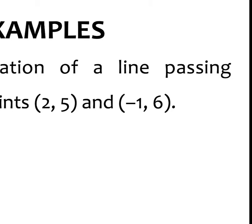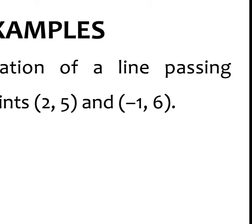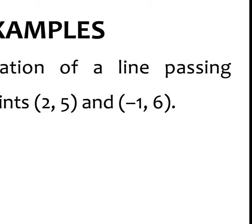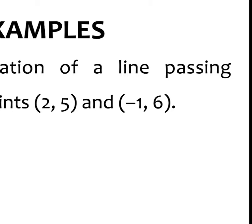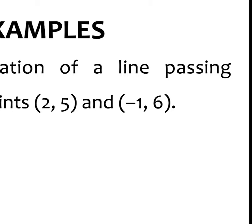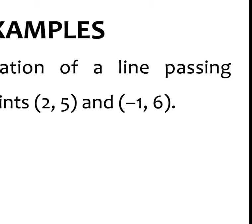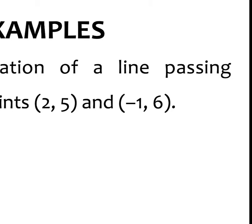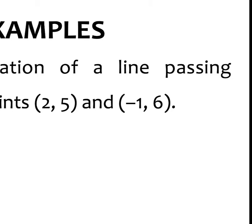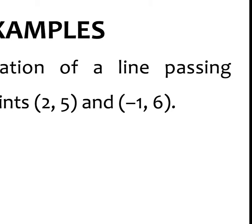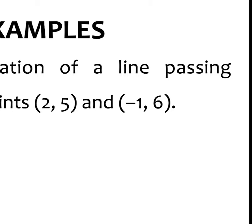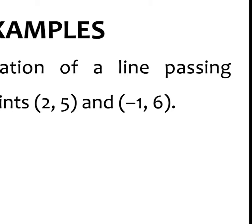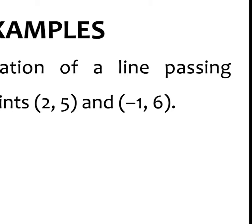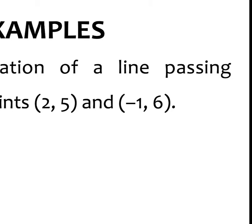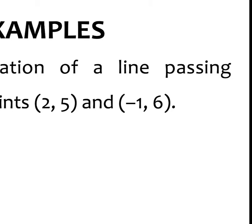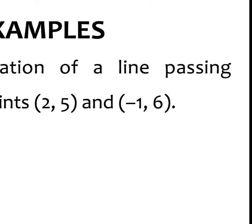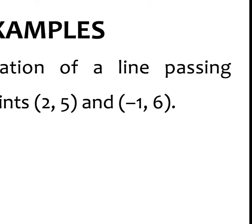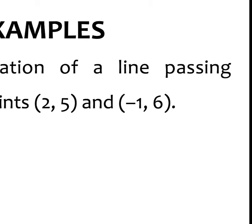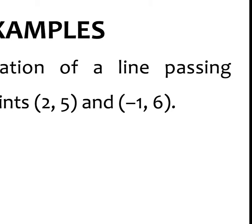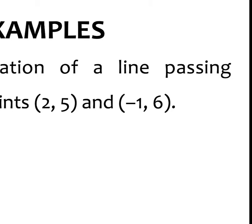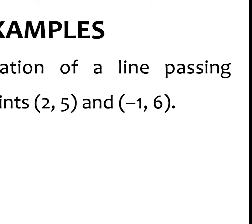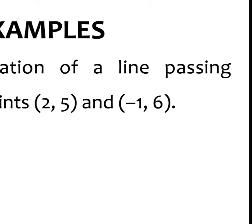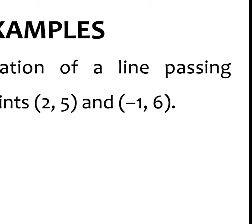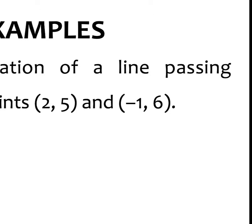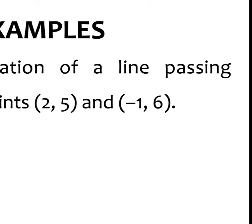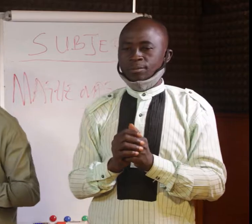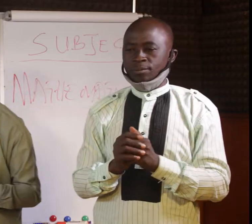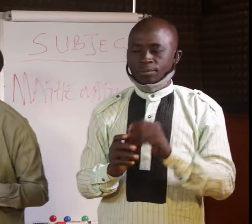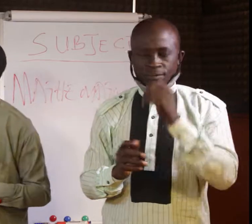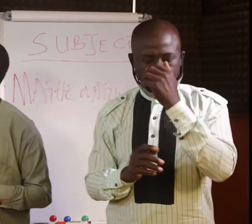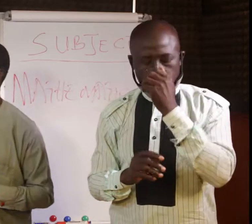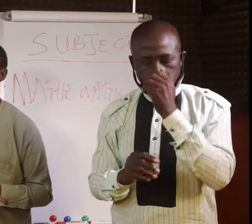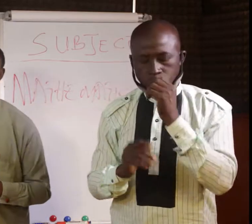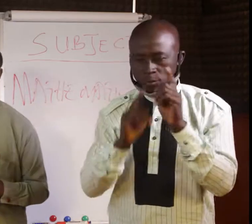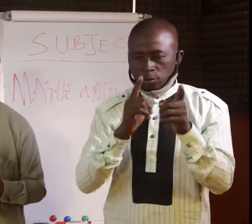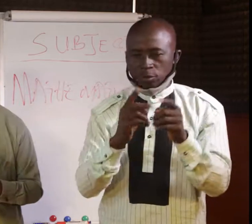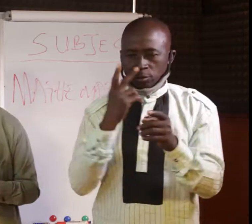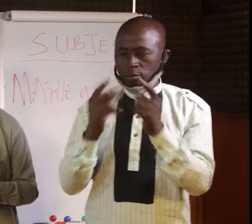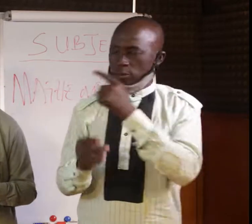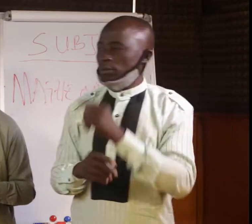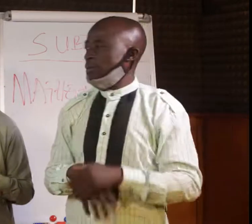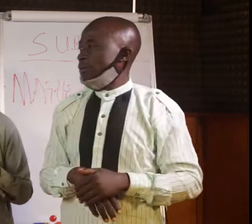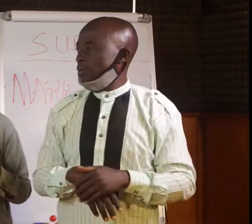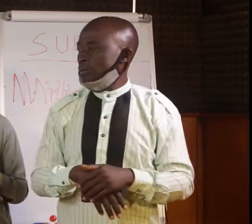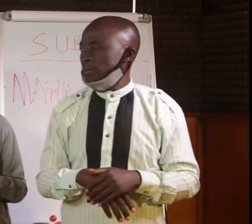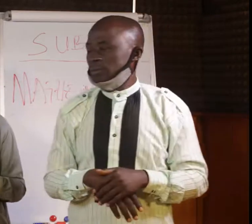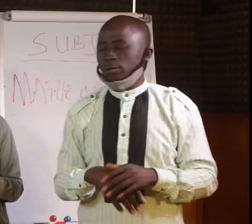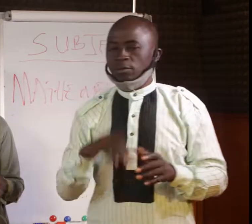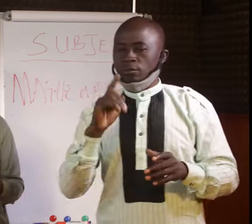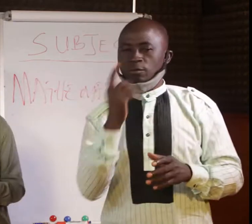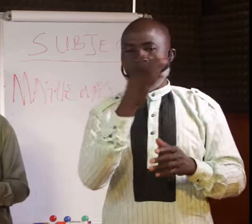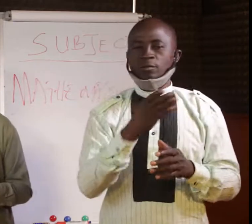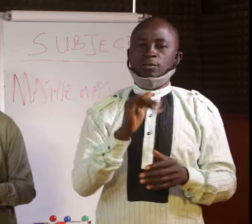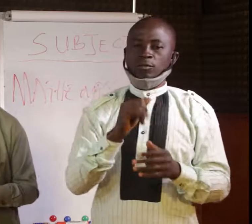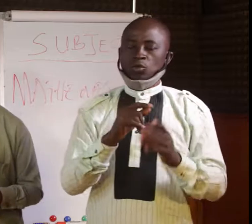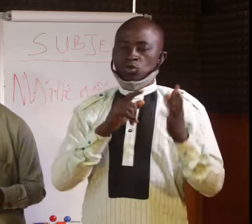and minus 1, 6. Solution. Now the first thing, you state